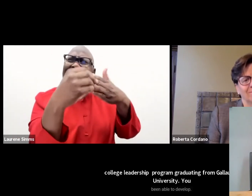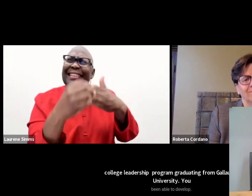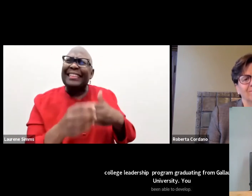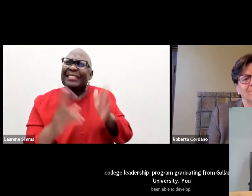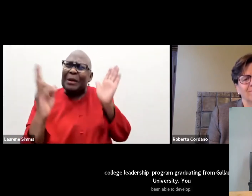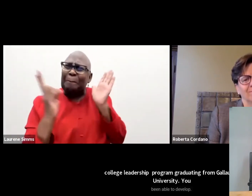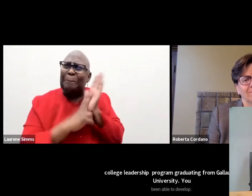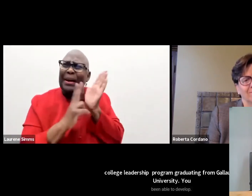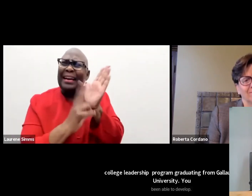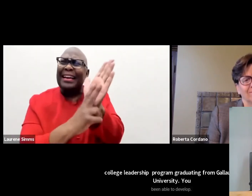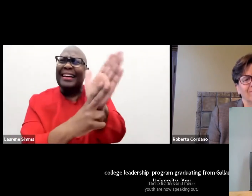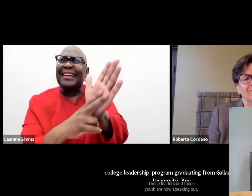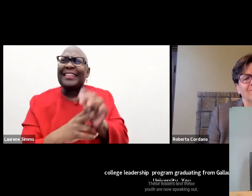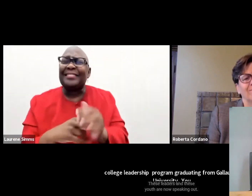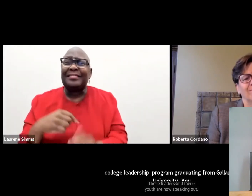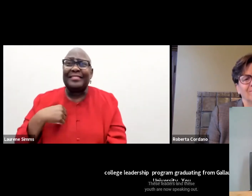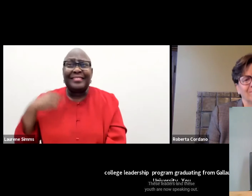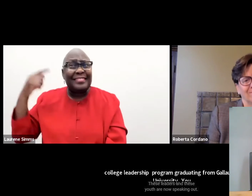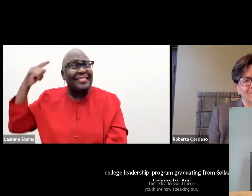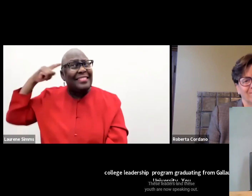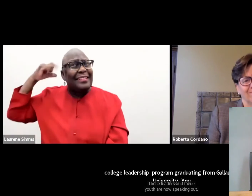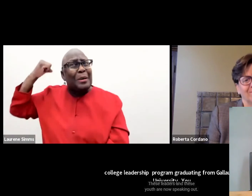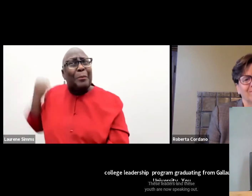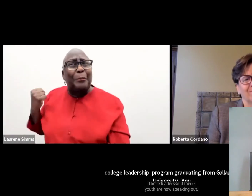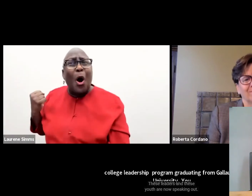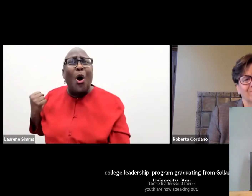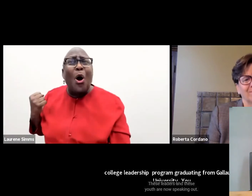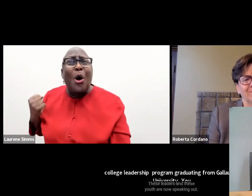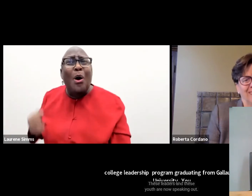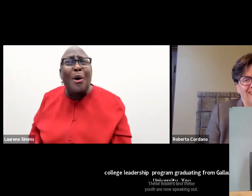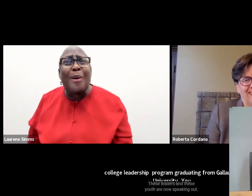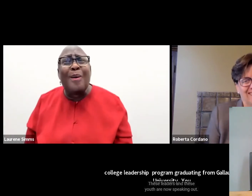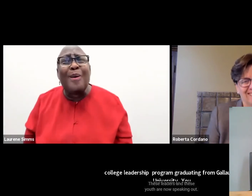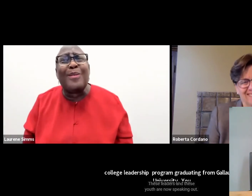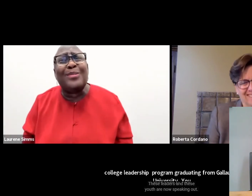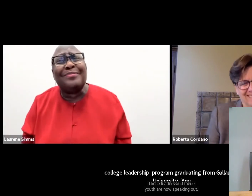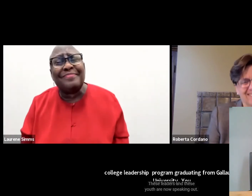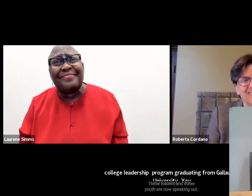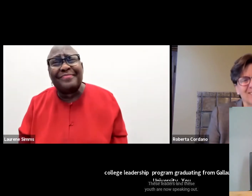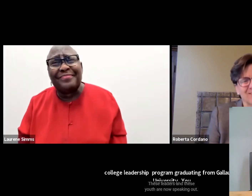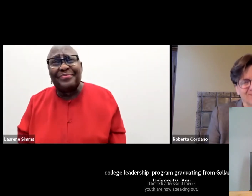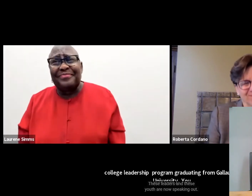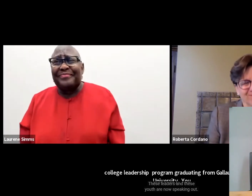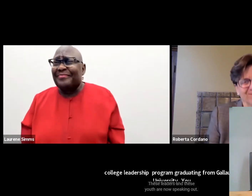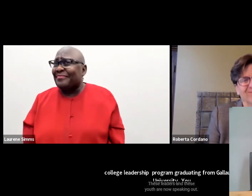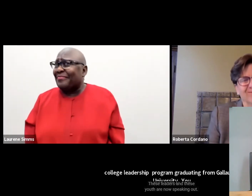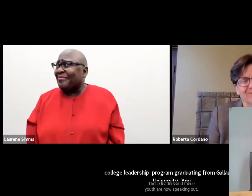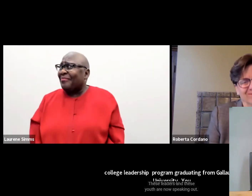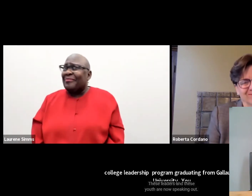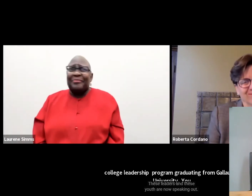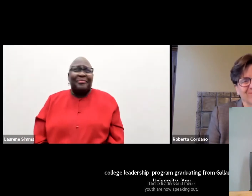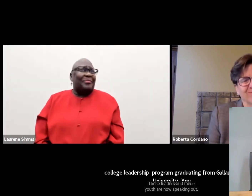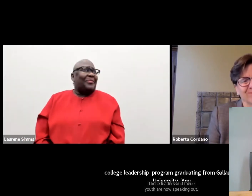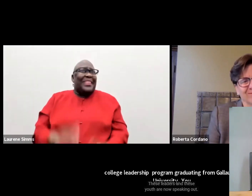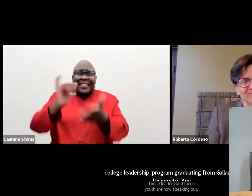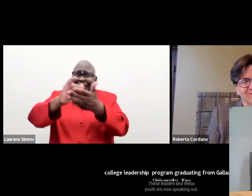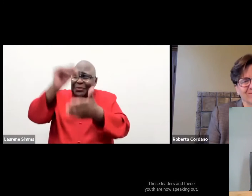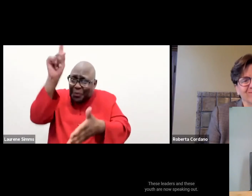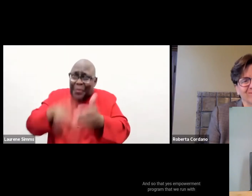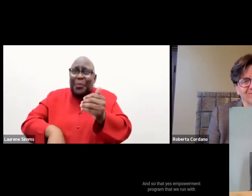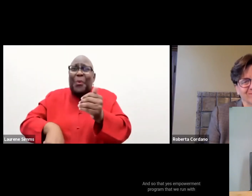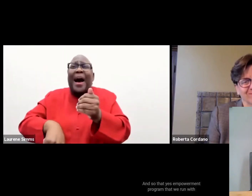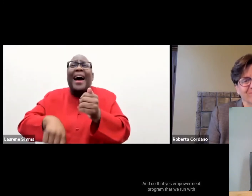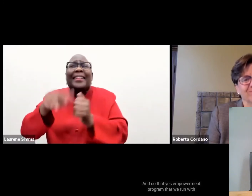what effects it can have of leadership. And these youth are now speaking out. It's amazing.